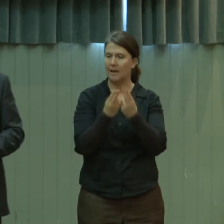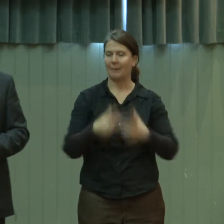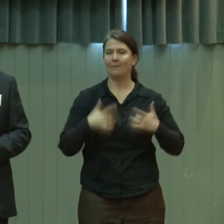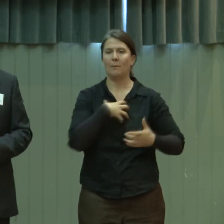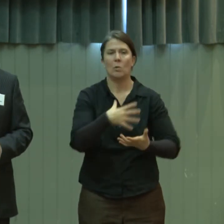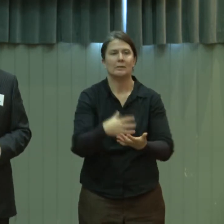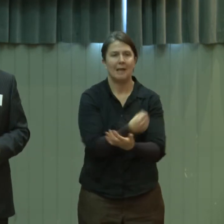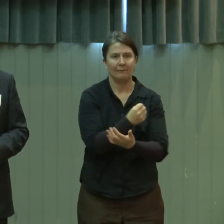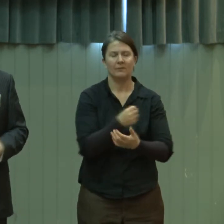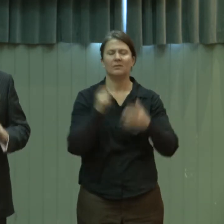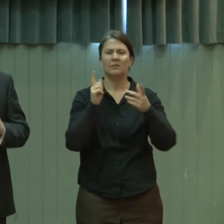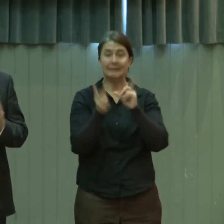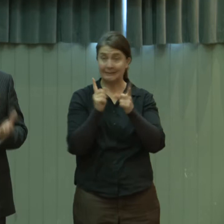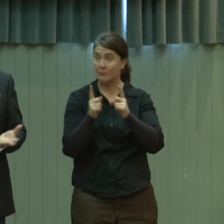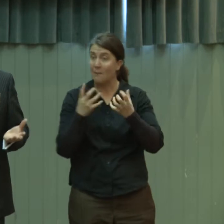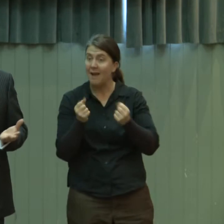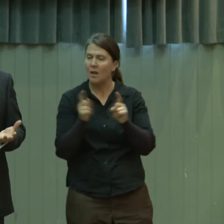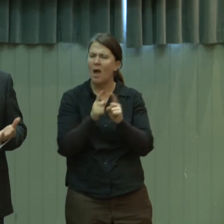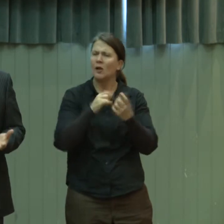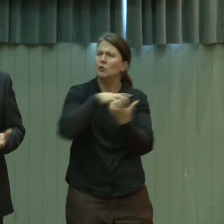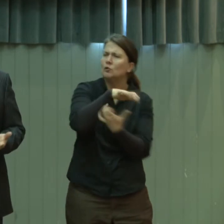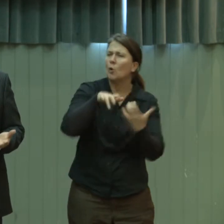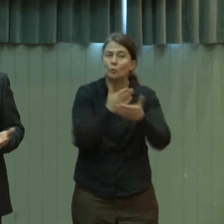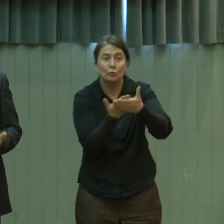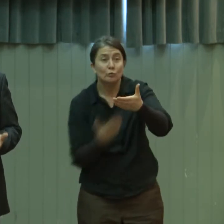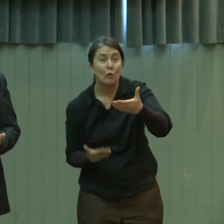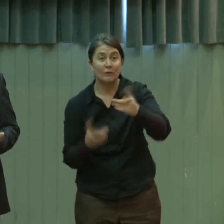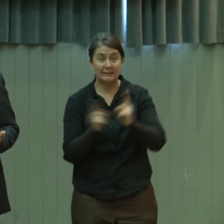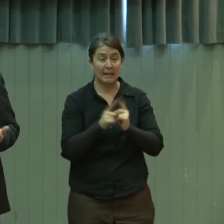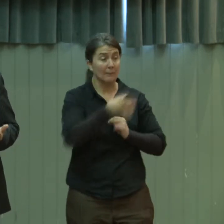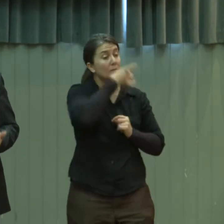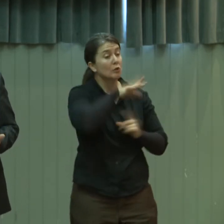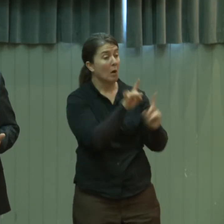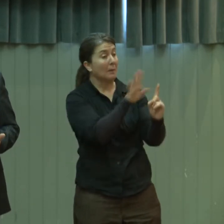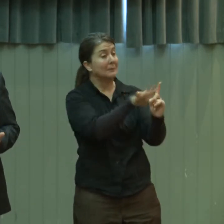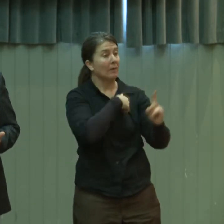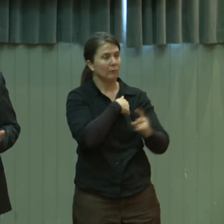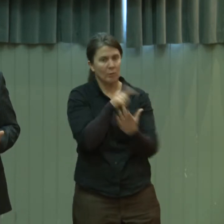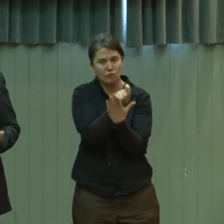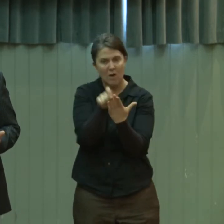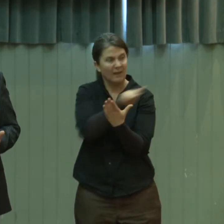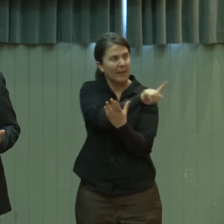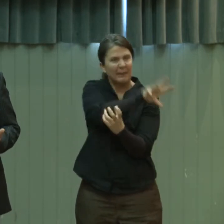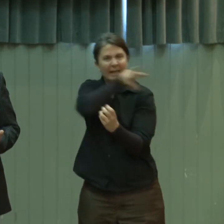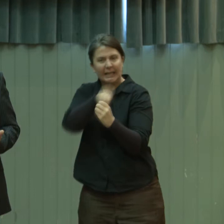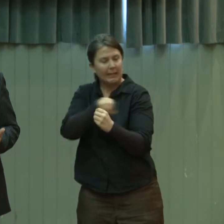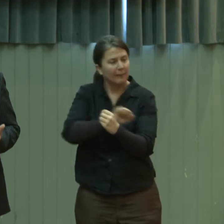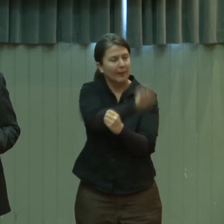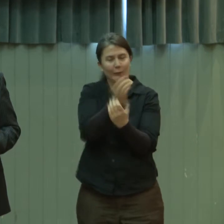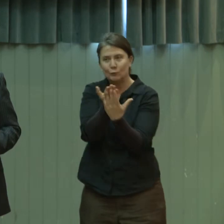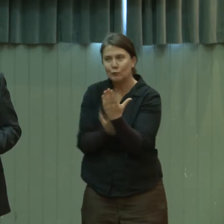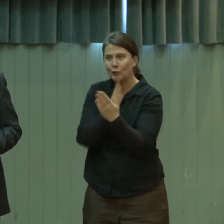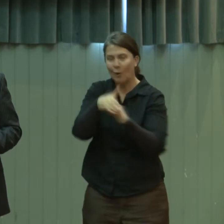We sometimes use social stories, which are where you write the child into their own story about themselves. It's